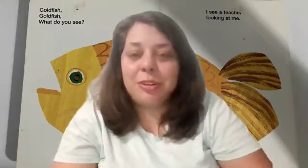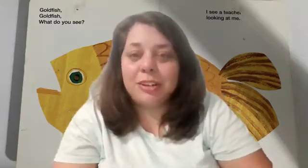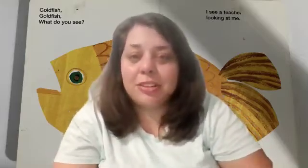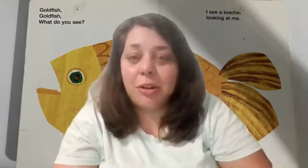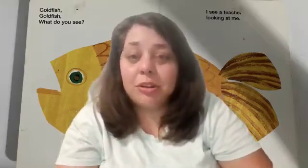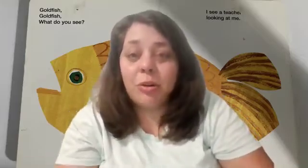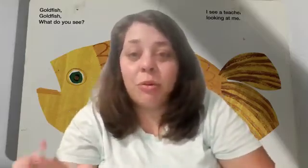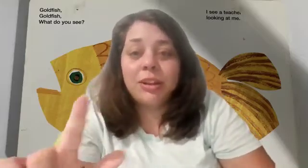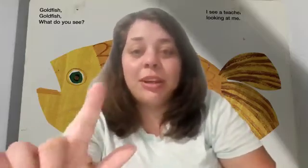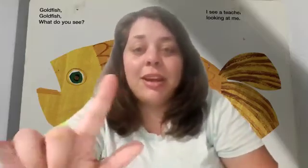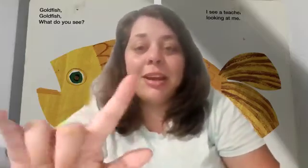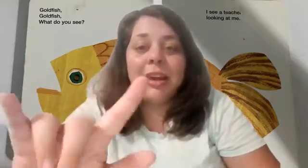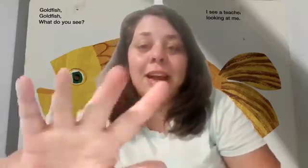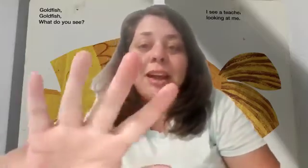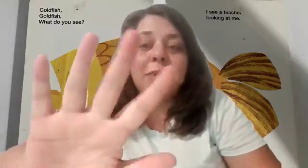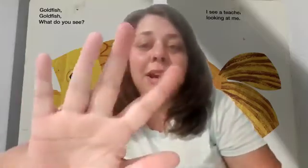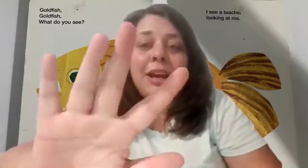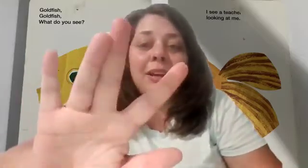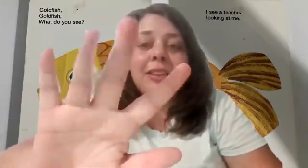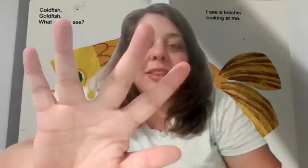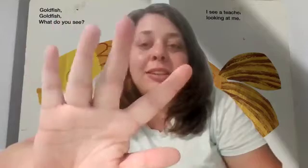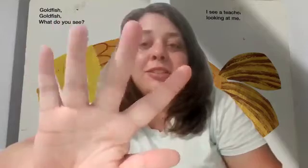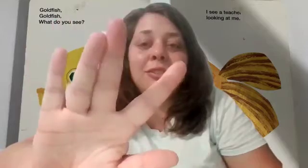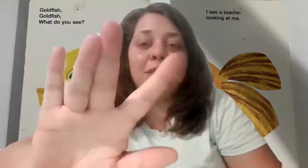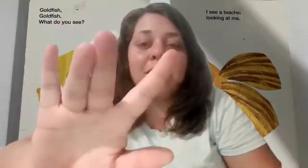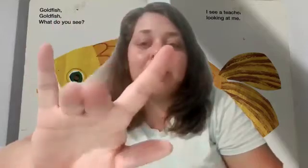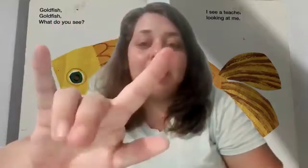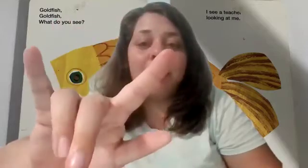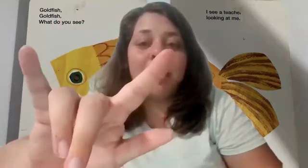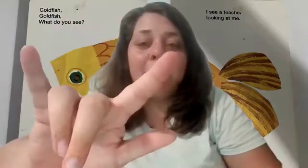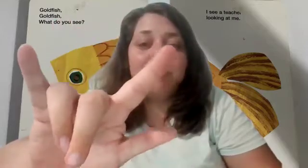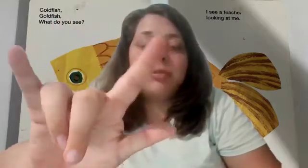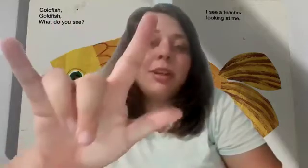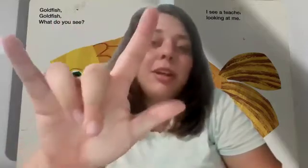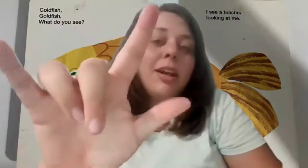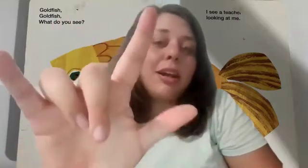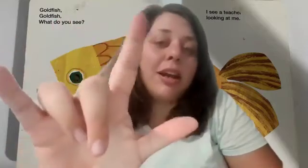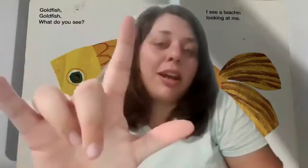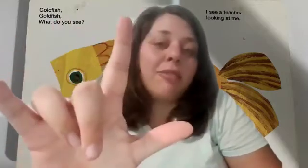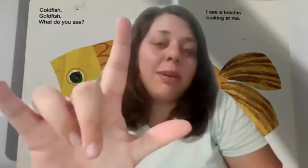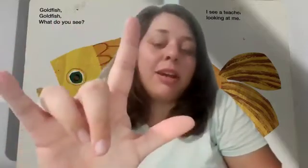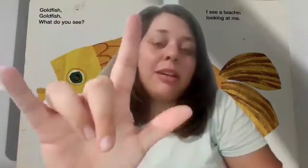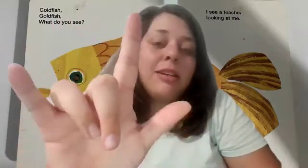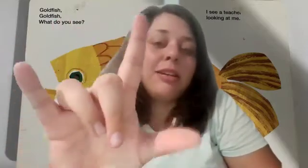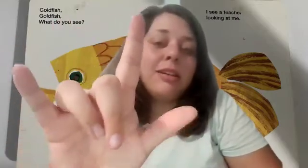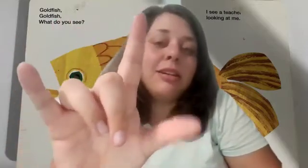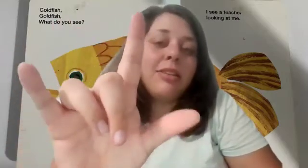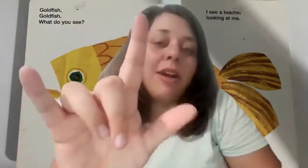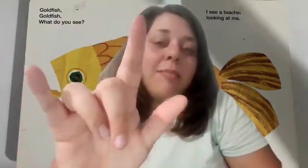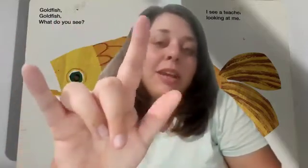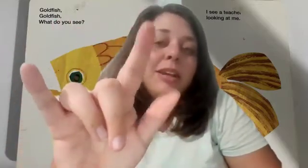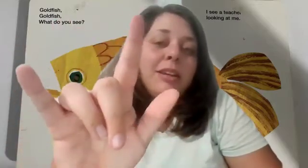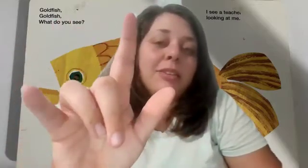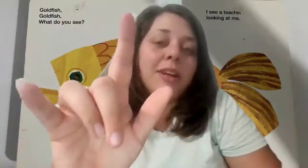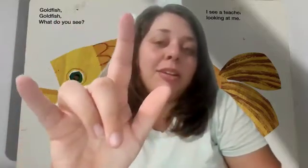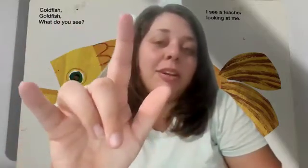goldfish, we're going to start with gold. I have my hand, and these two fingers come down, and I have my